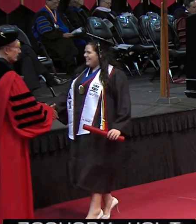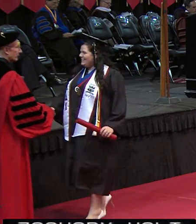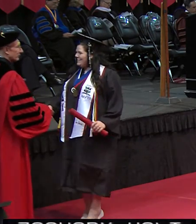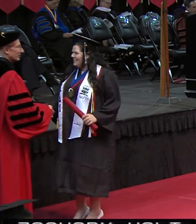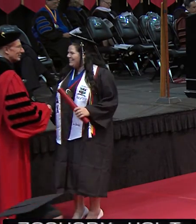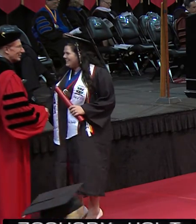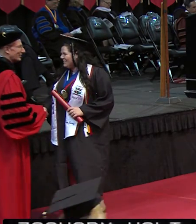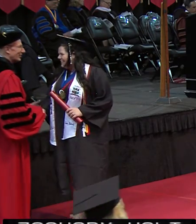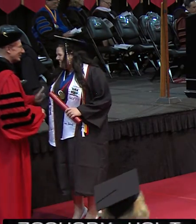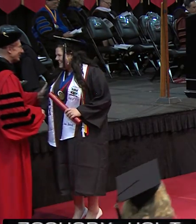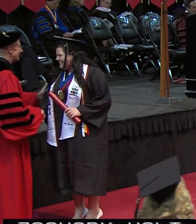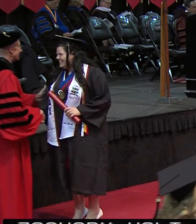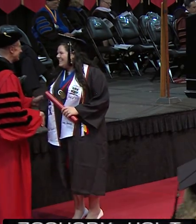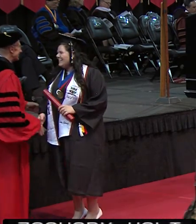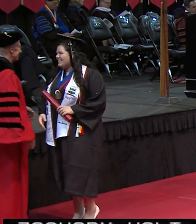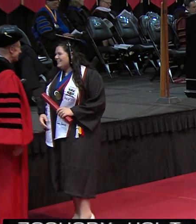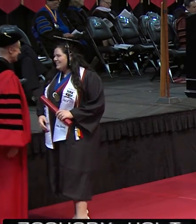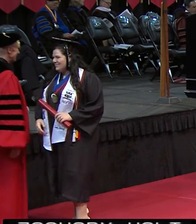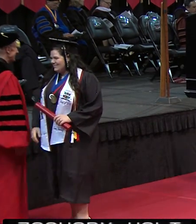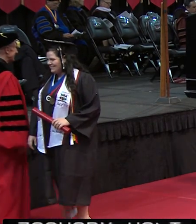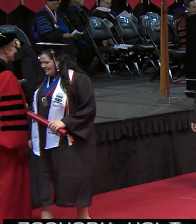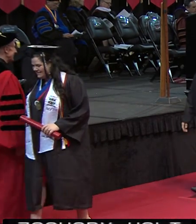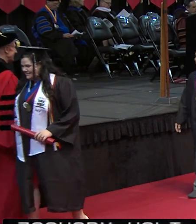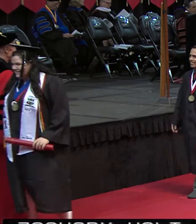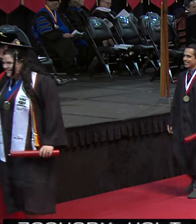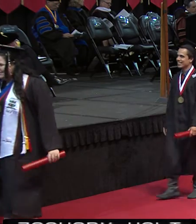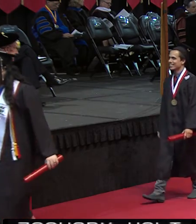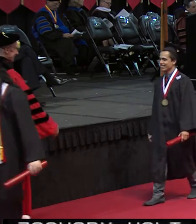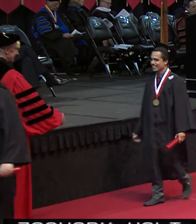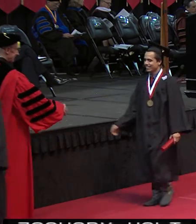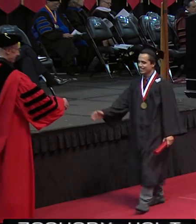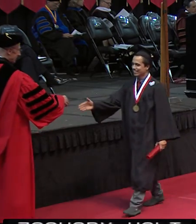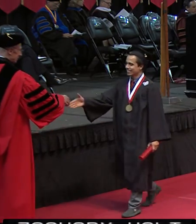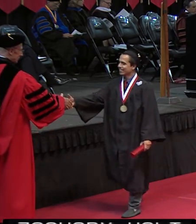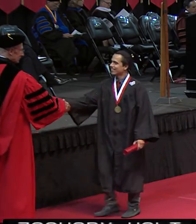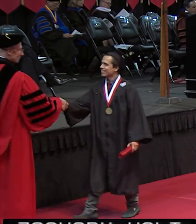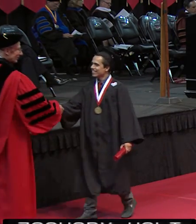Summa cum laude graduate, Momin Ul Islam.